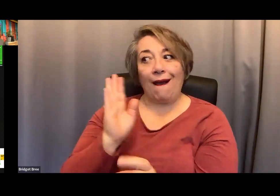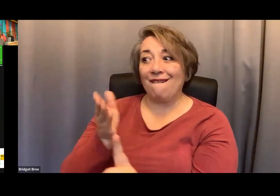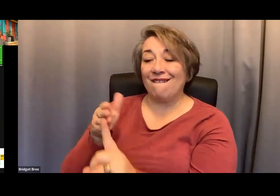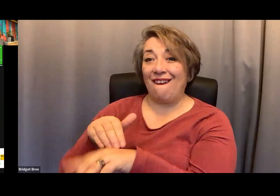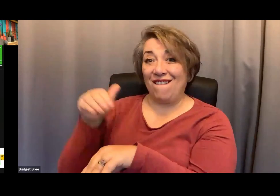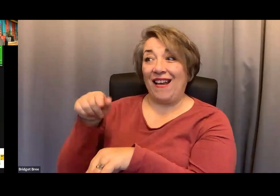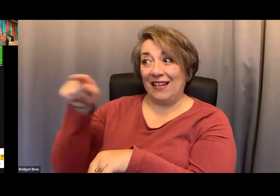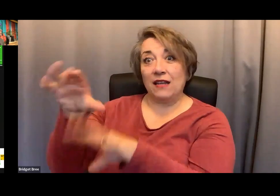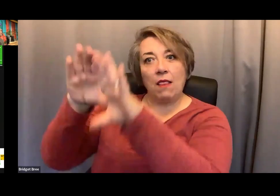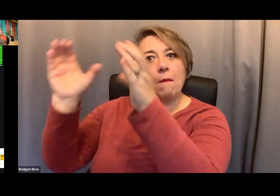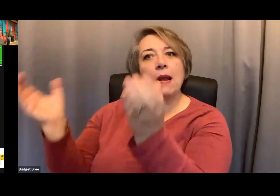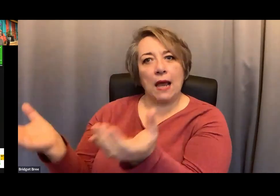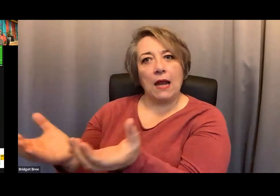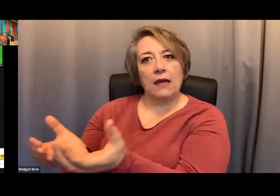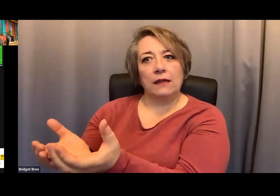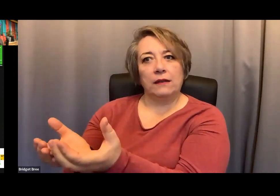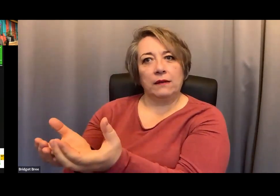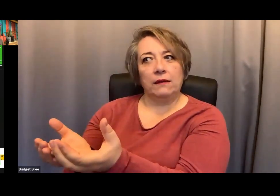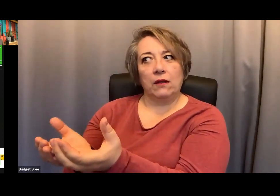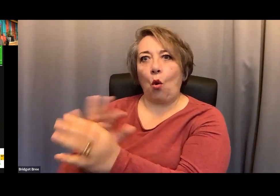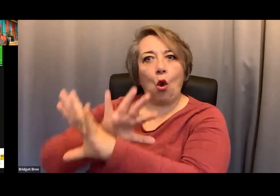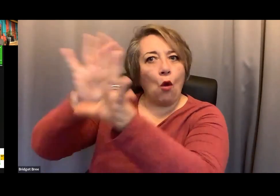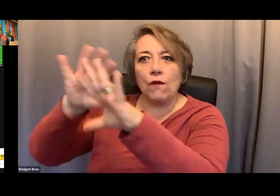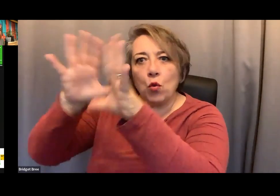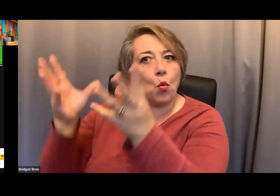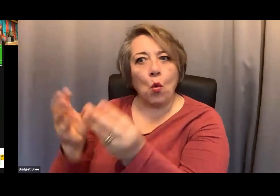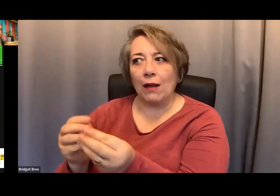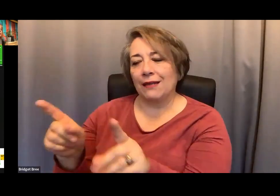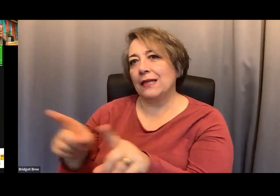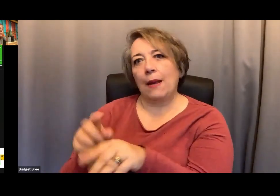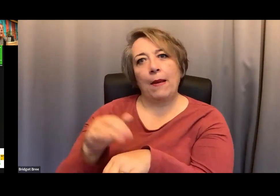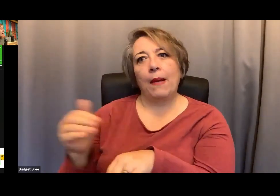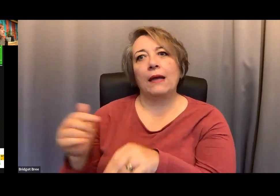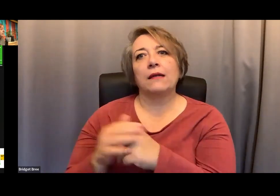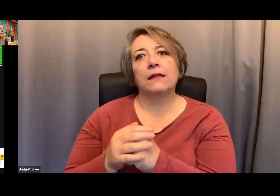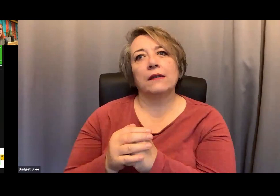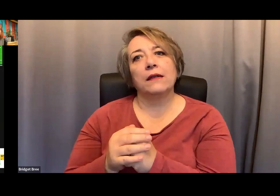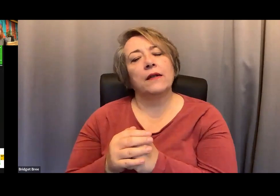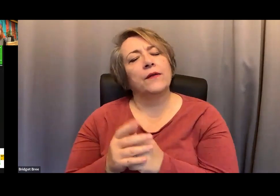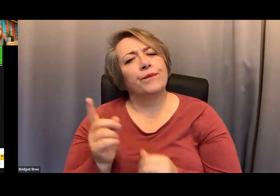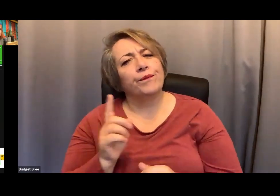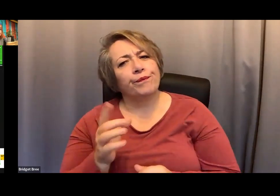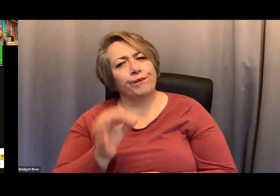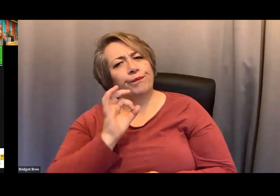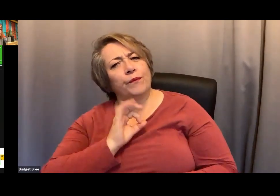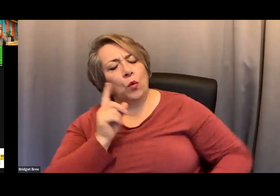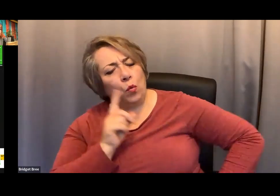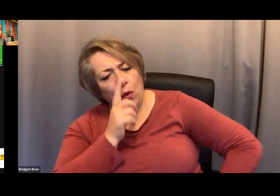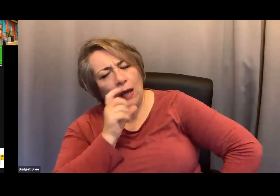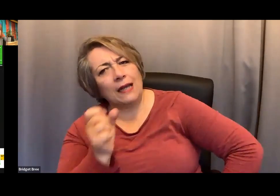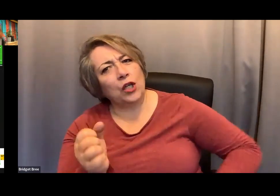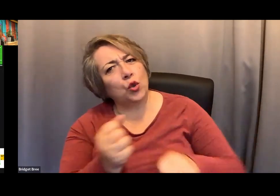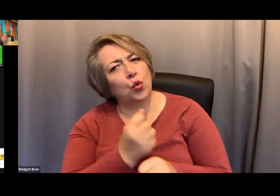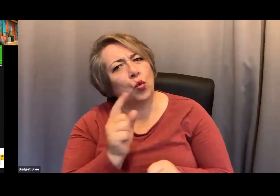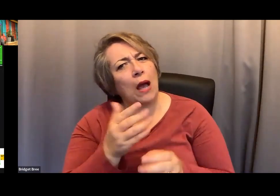boundaries and impact across the world. So it's about asking and taking